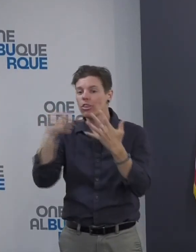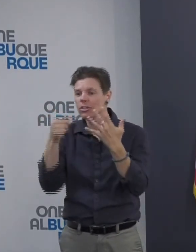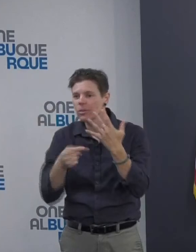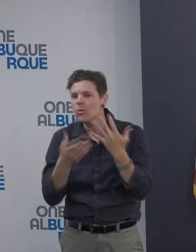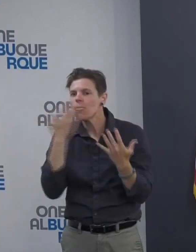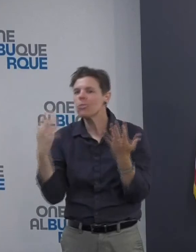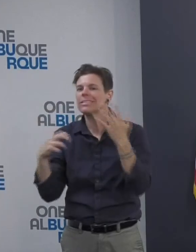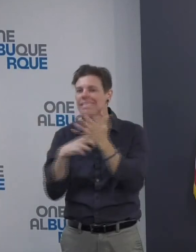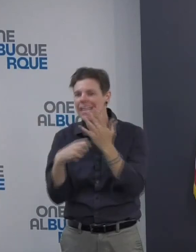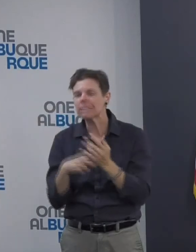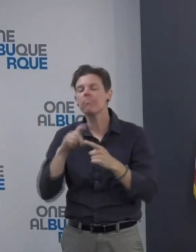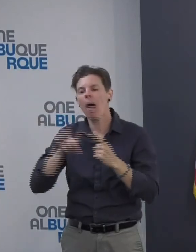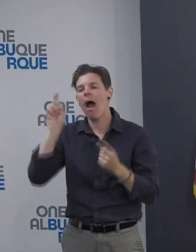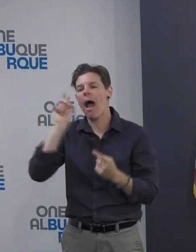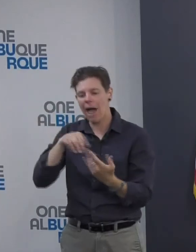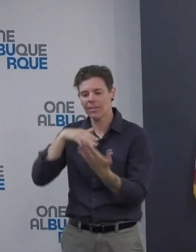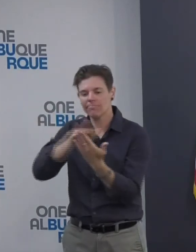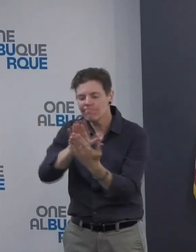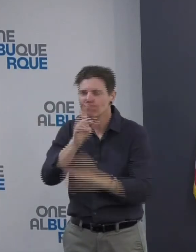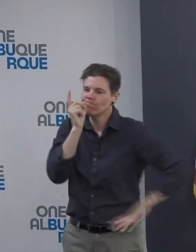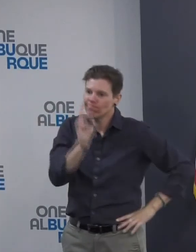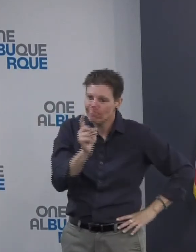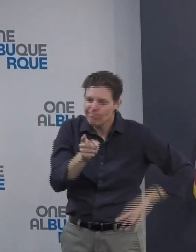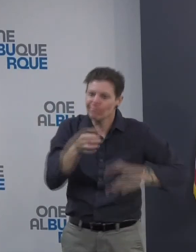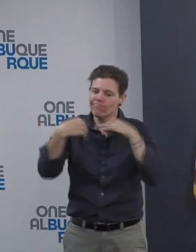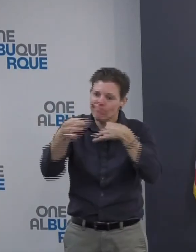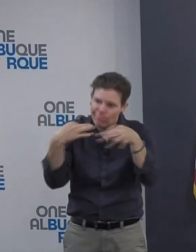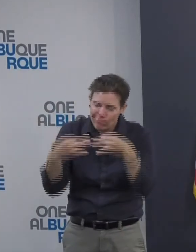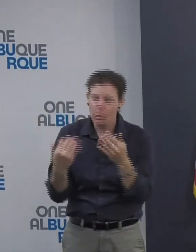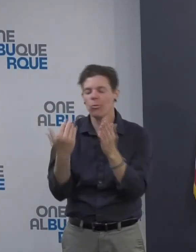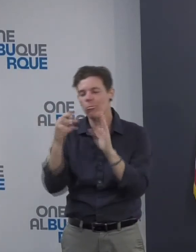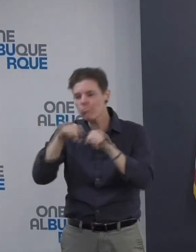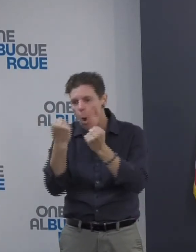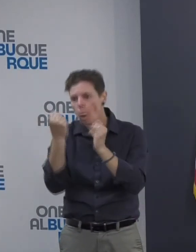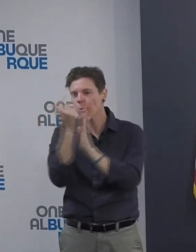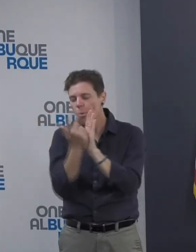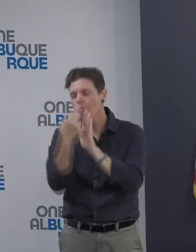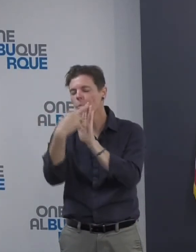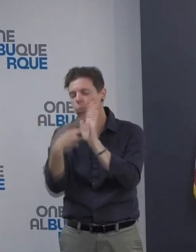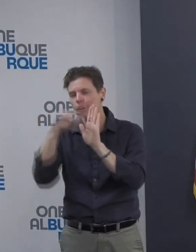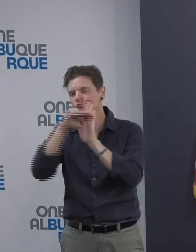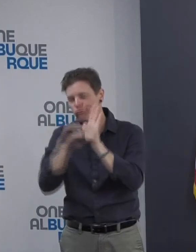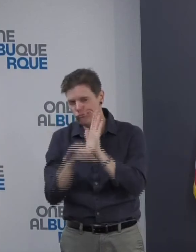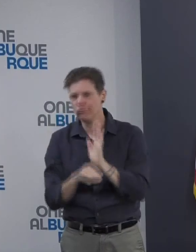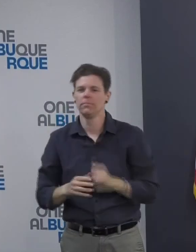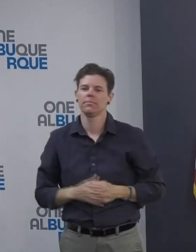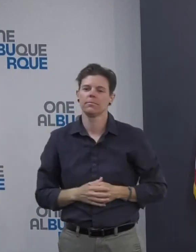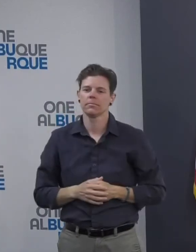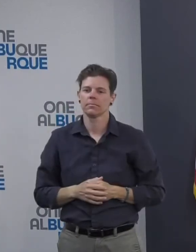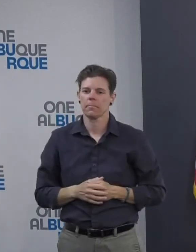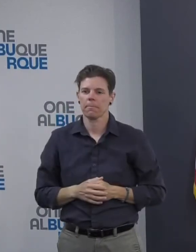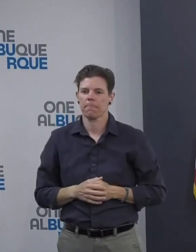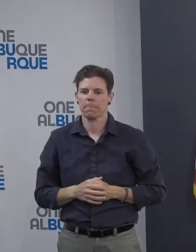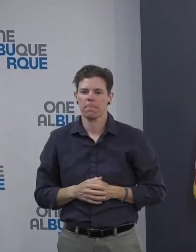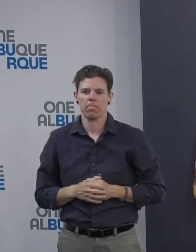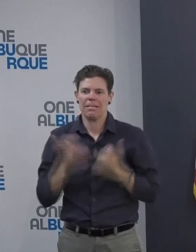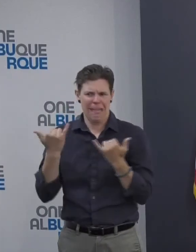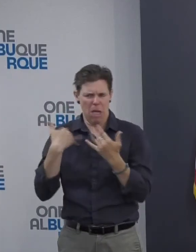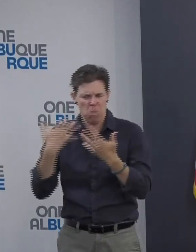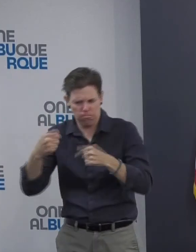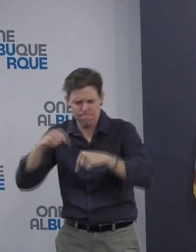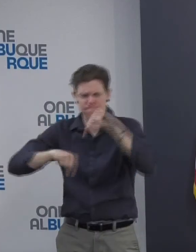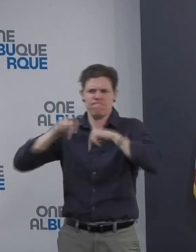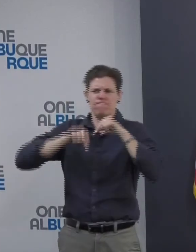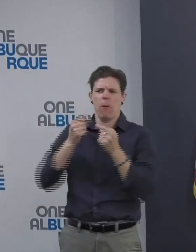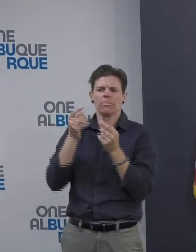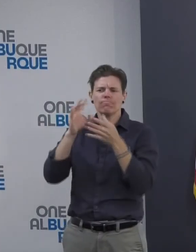Now, with respect to these counterfeit masks, I got a lot of questions about these sellers, and we put APD and our planning department to sort of